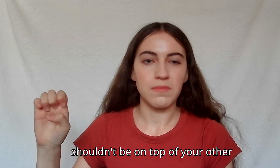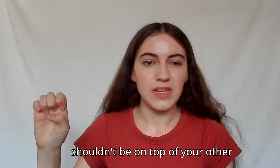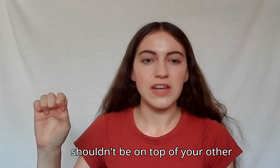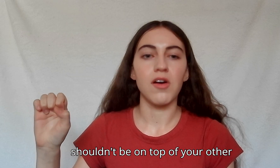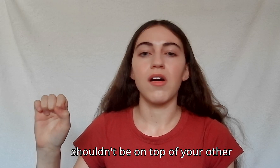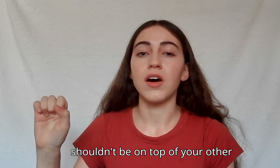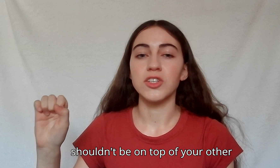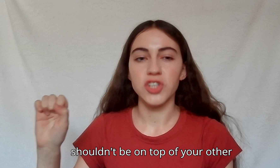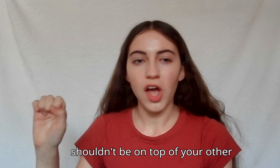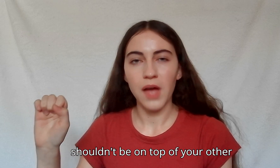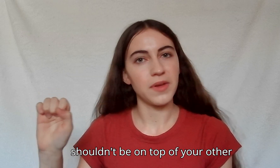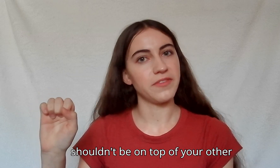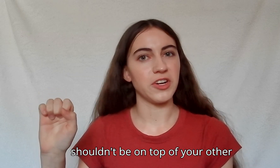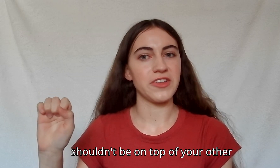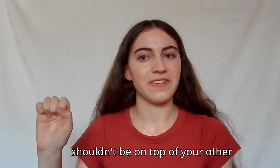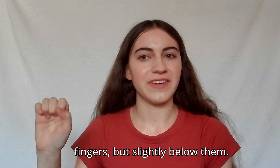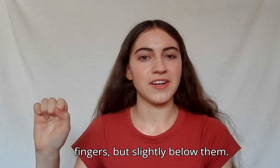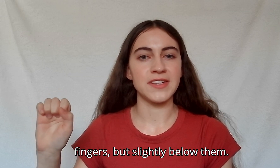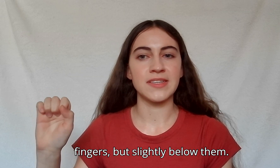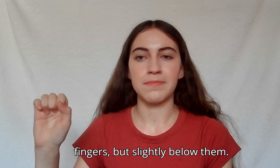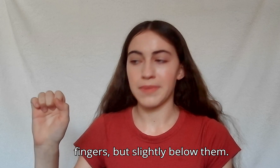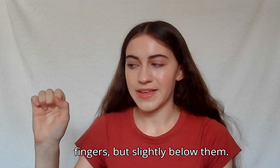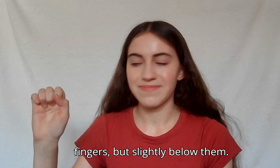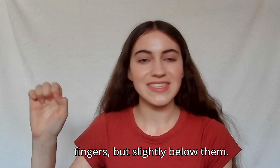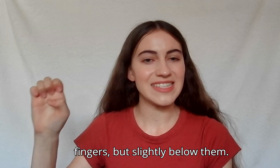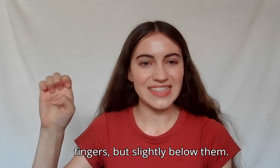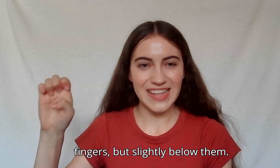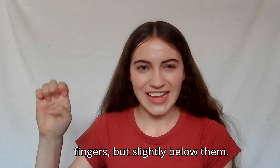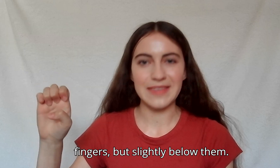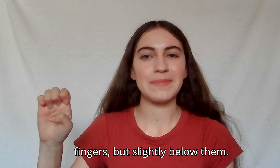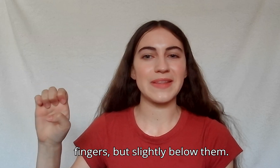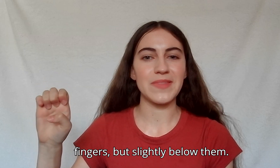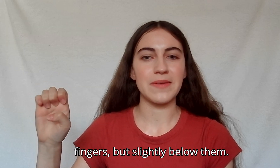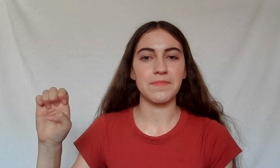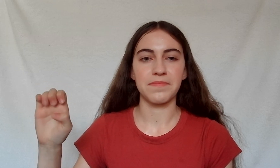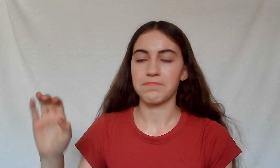be on top of your other fingers, but slightly below them.